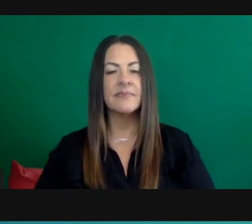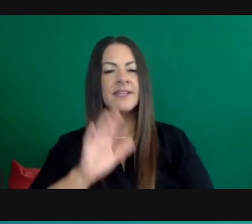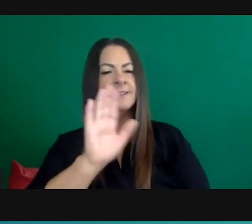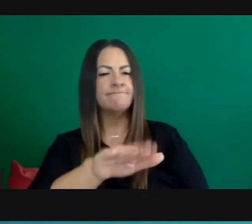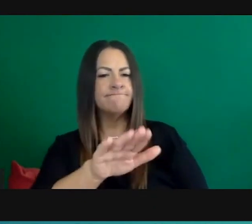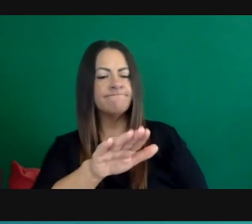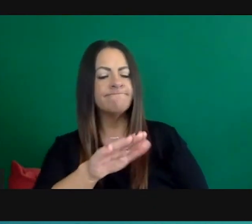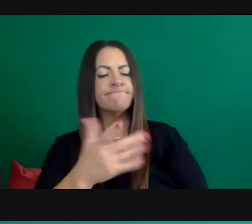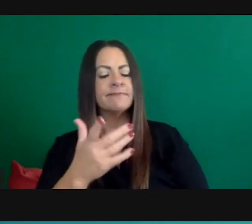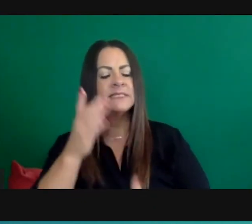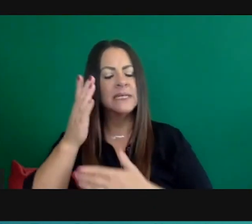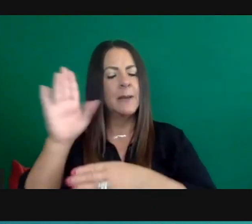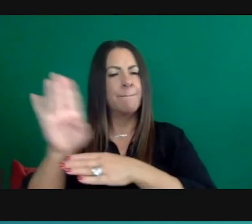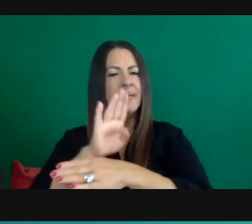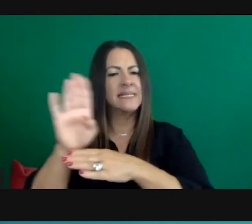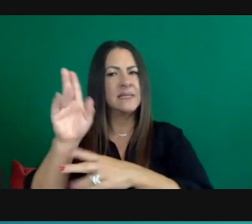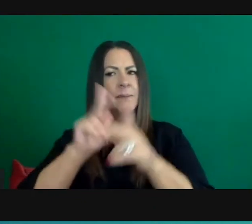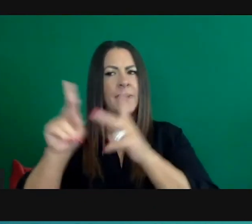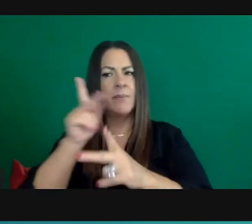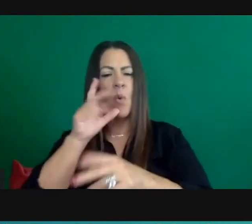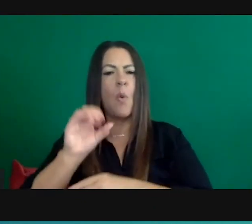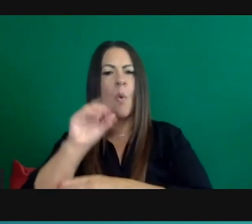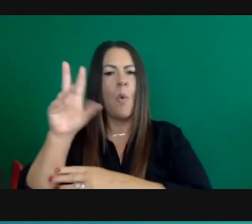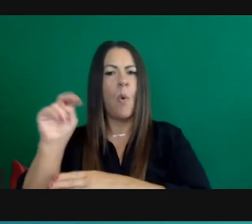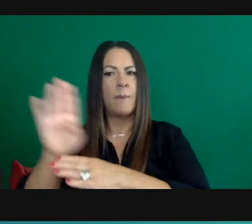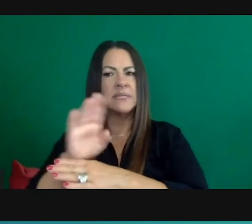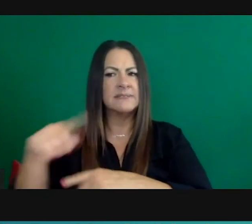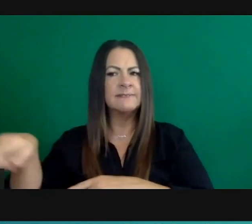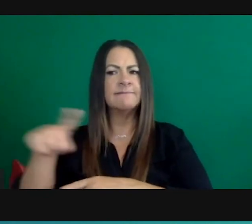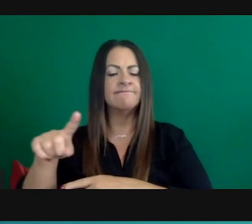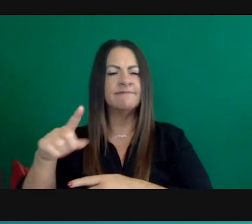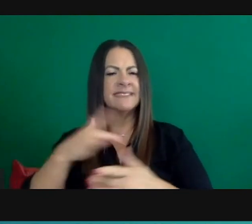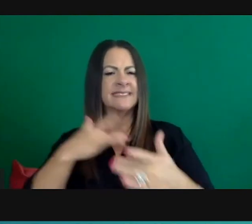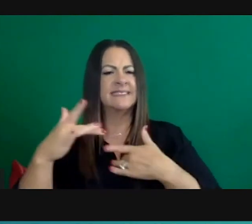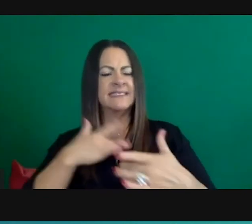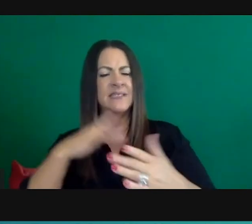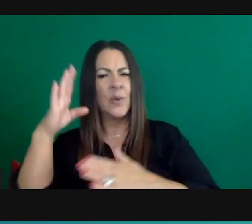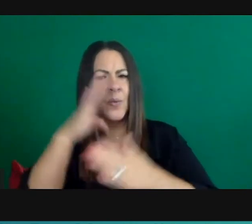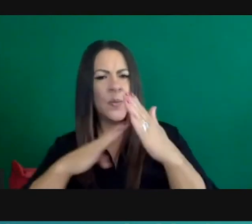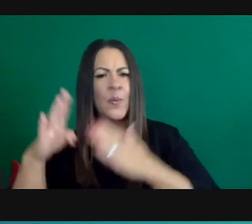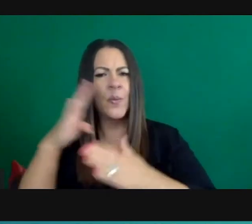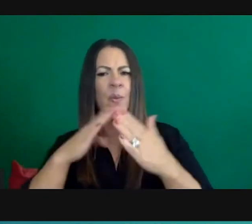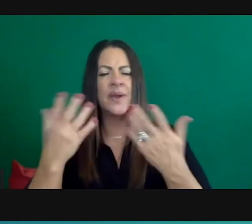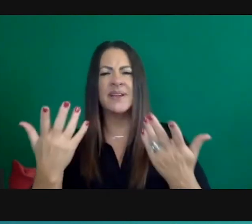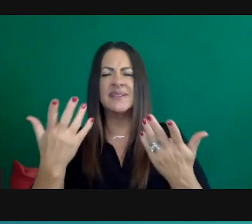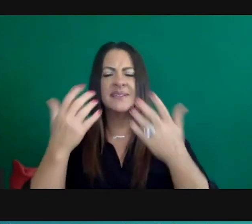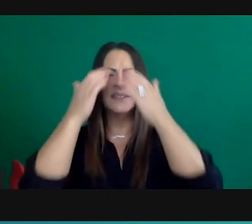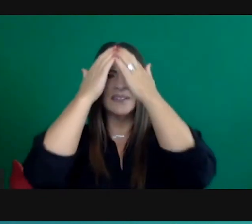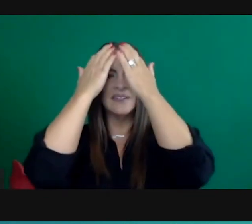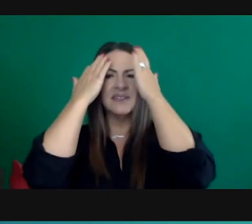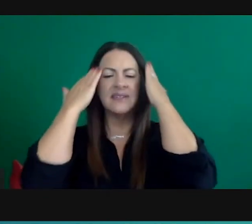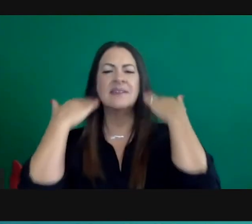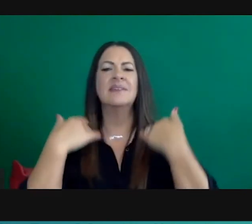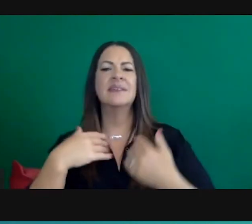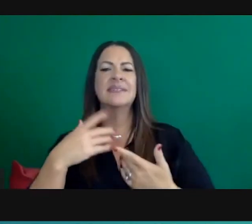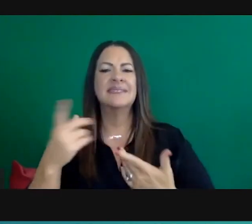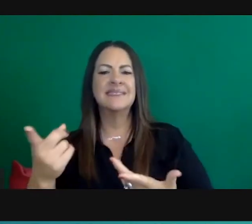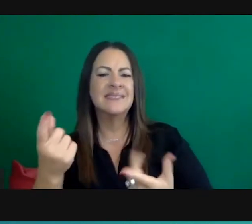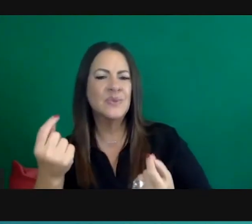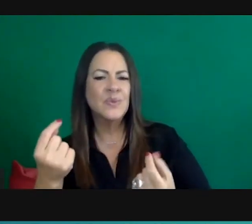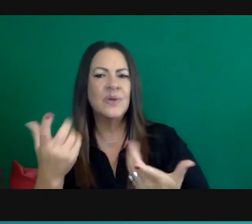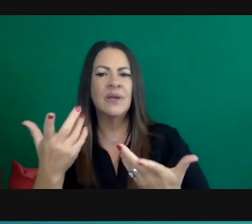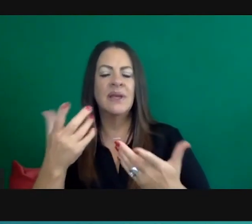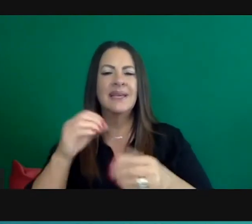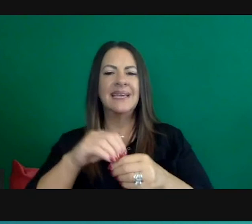us they're worried about the county's changing numbers up and down and the potential for ping-ponging between risk levels, especially those